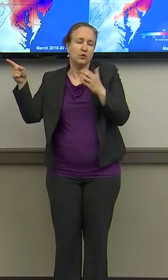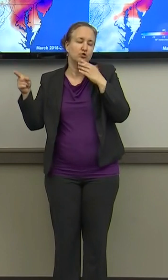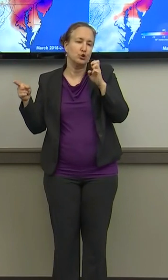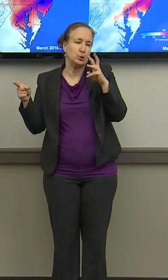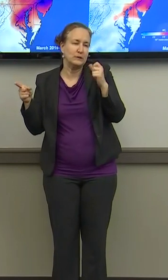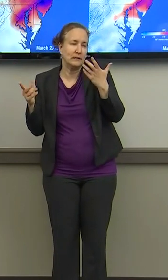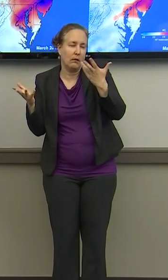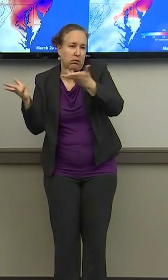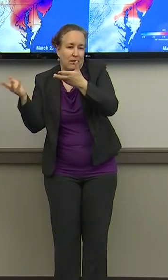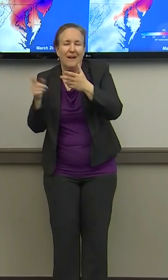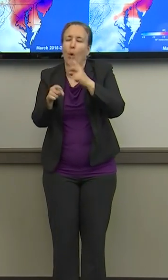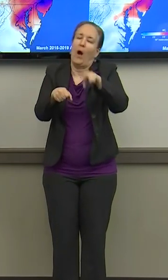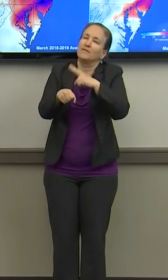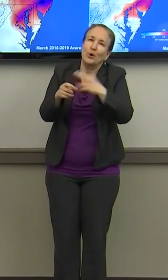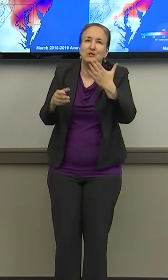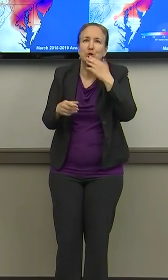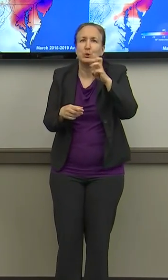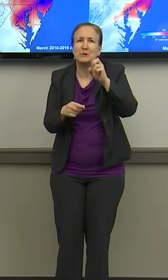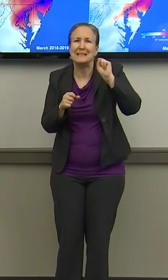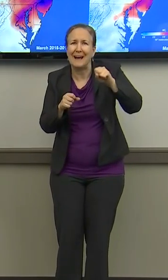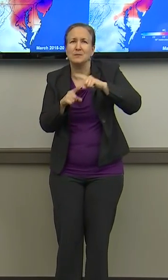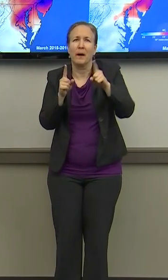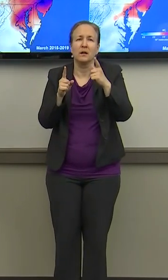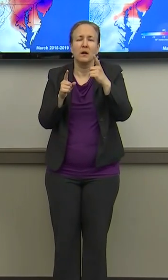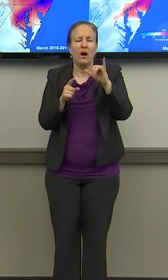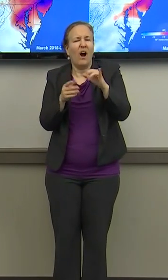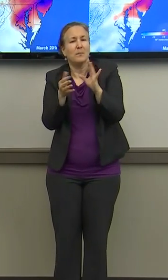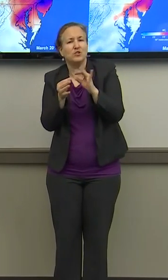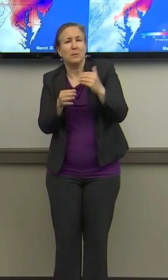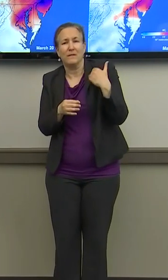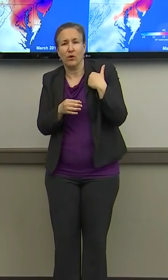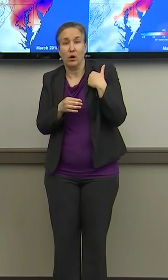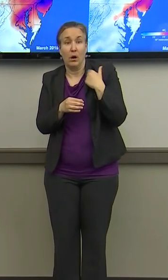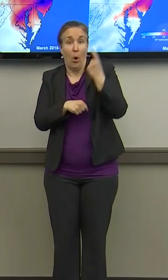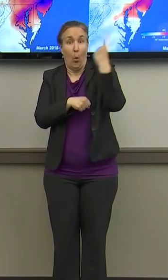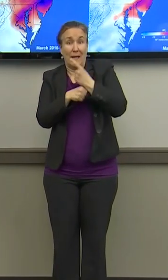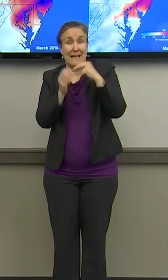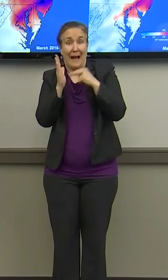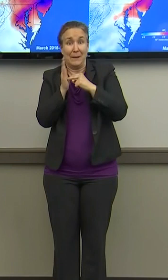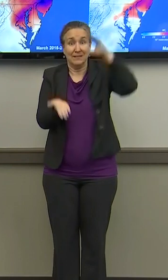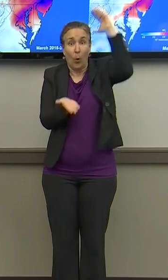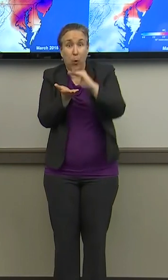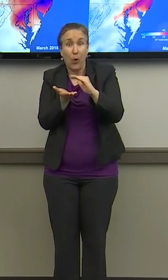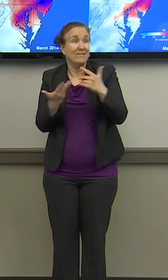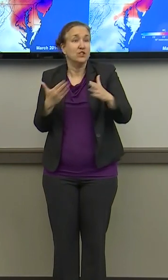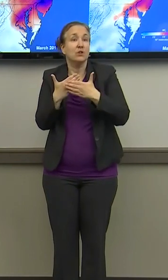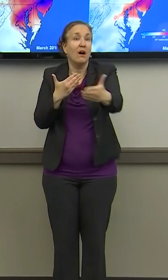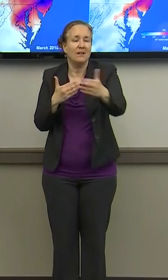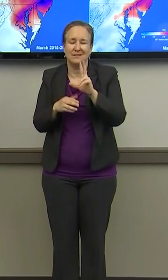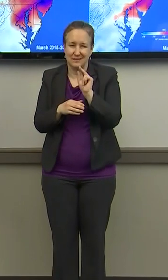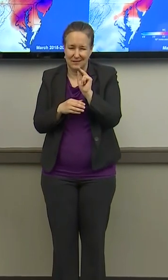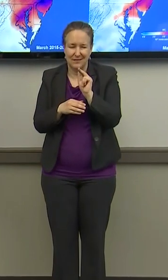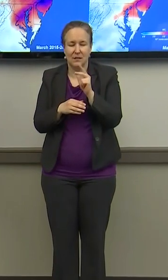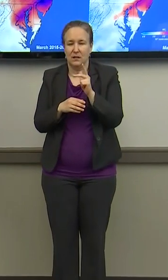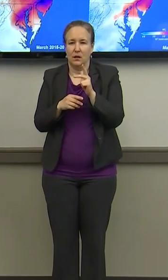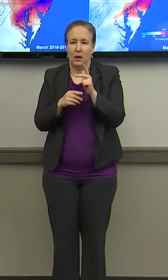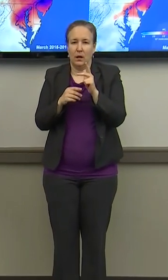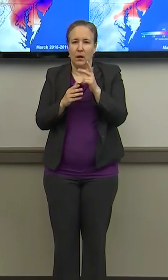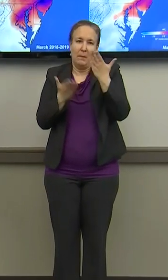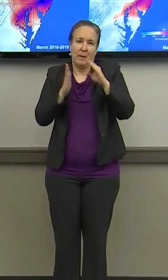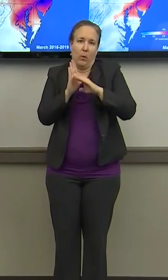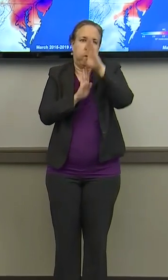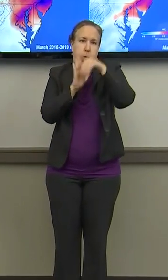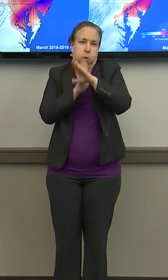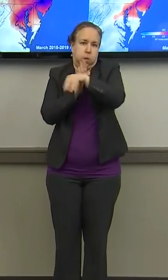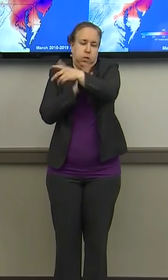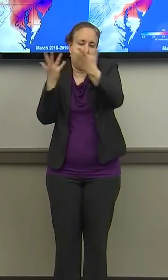I mean, it's good news, right? But as we said before, one day does not a trend make. Yeah. So if we see this